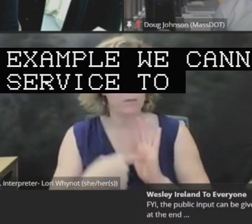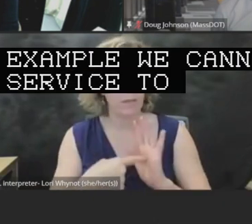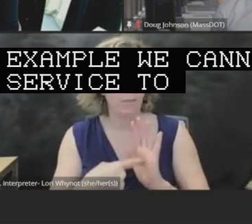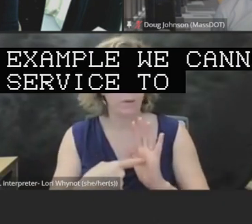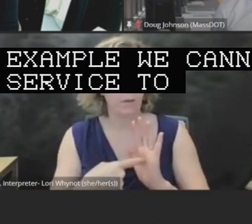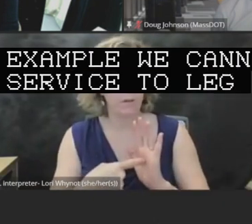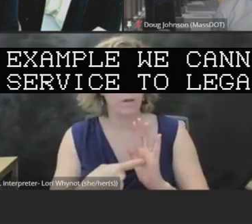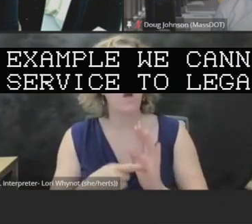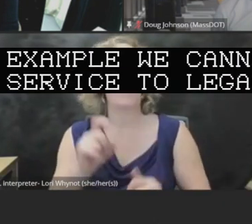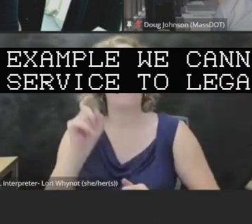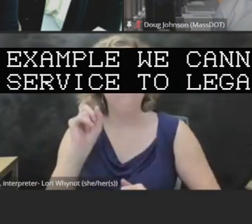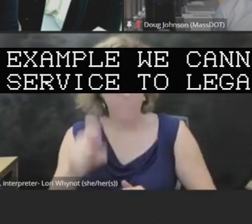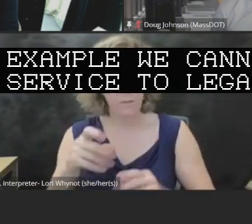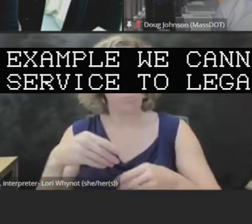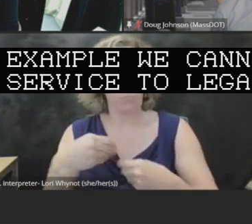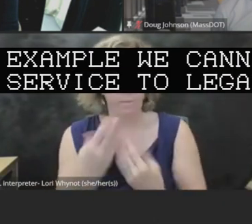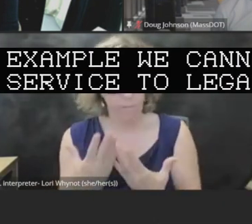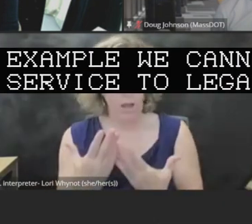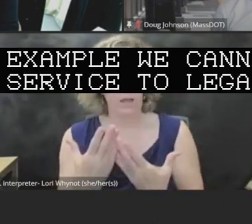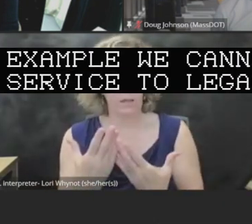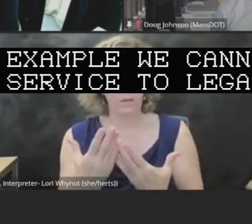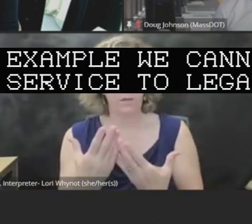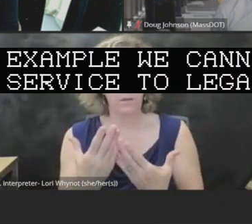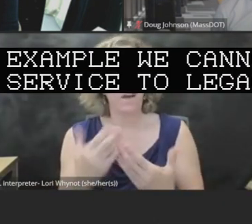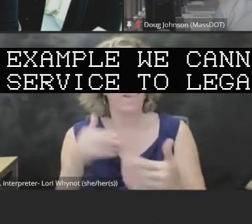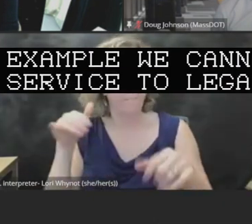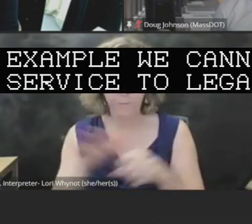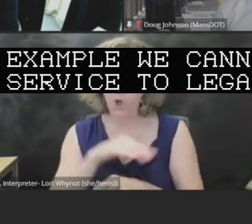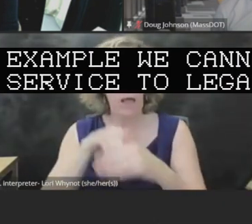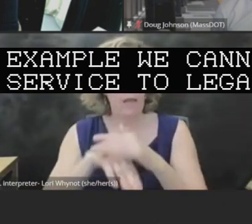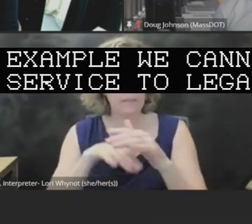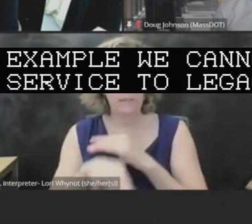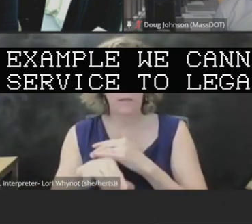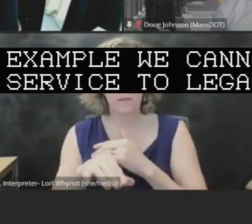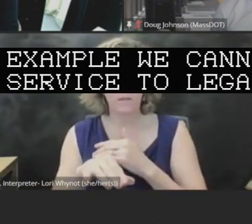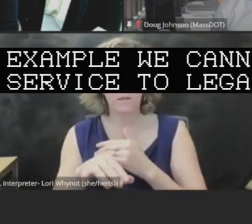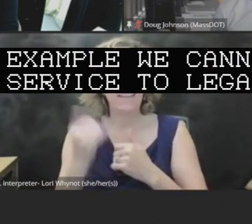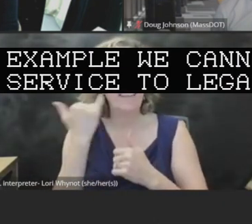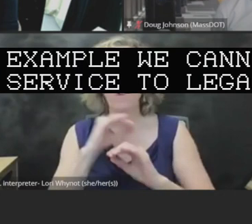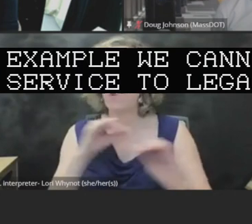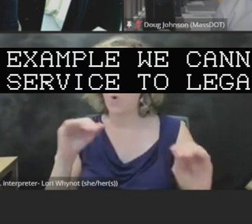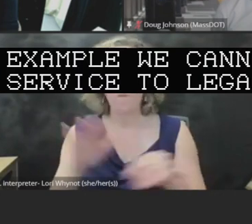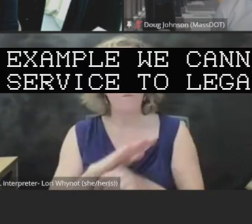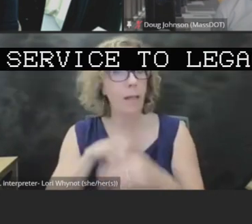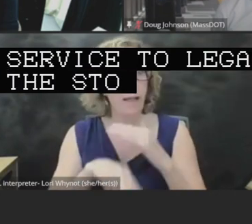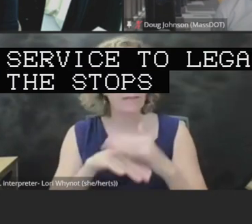the stops that we serve are fully accessible according to the Americans with Disabilities Act.